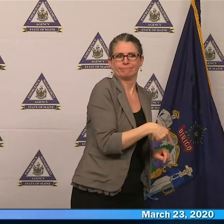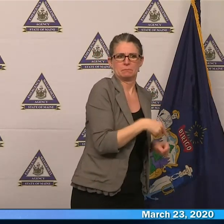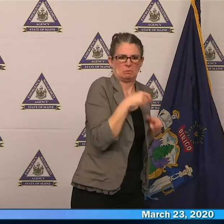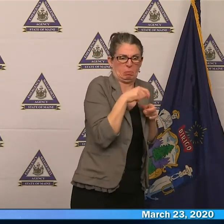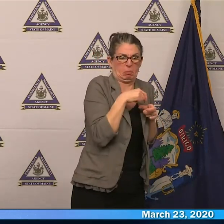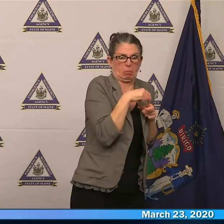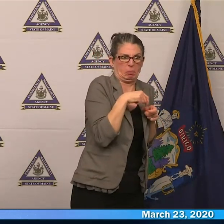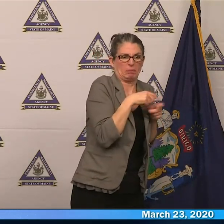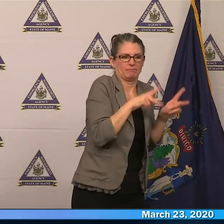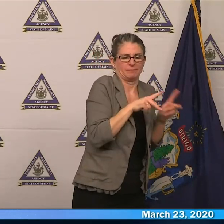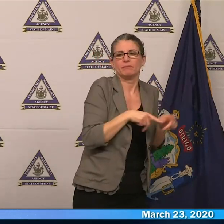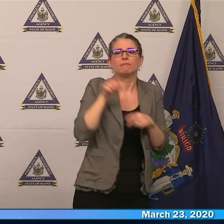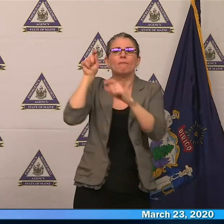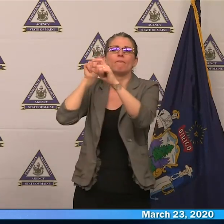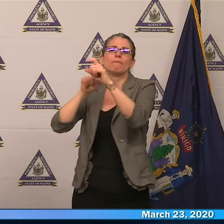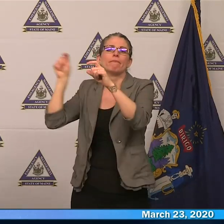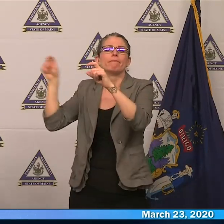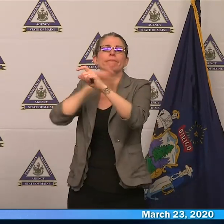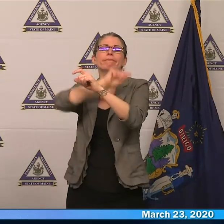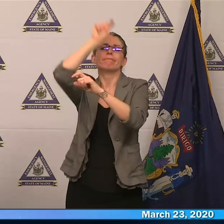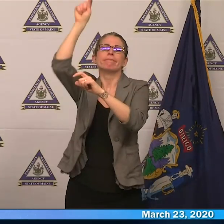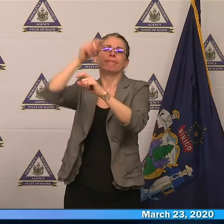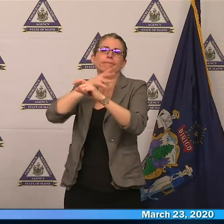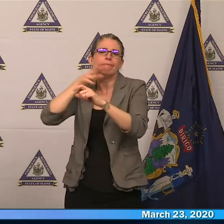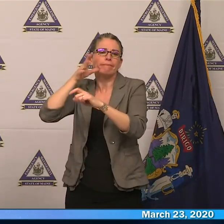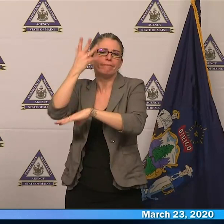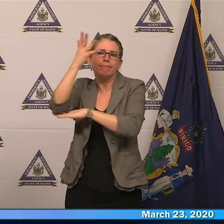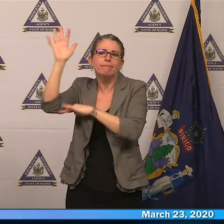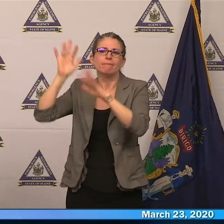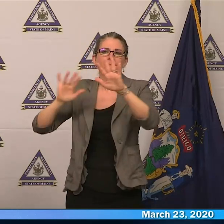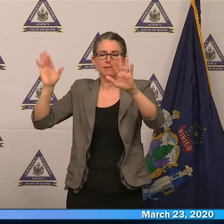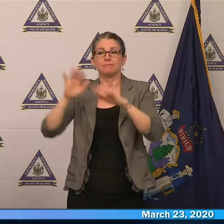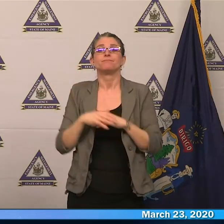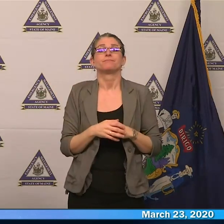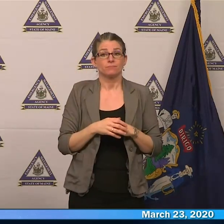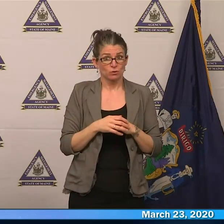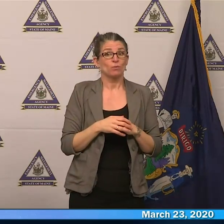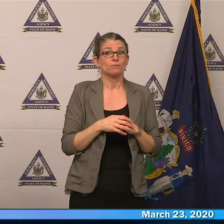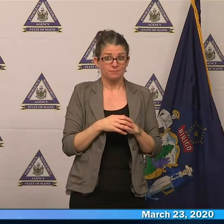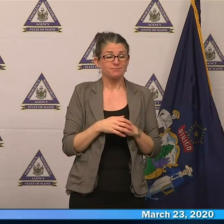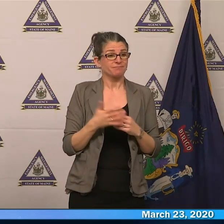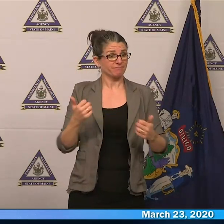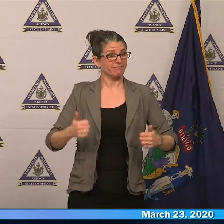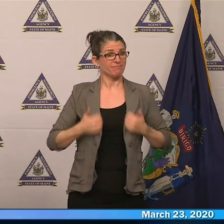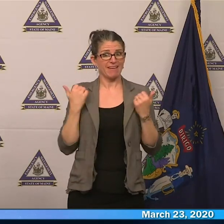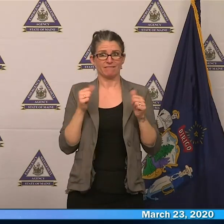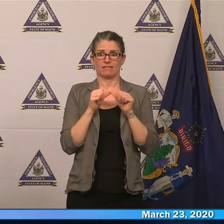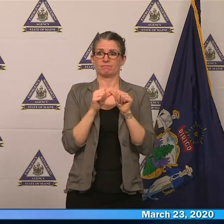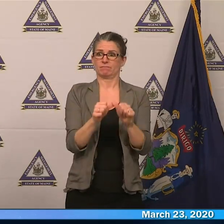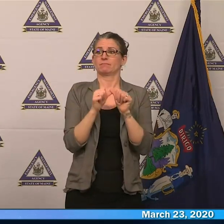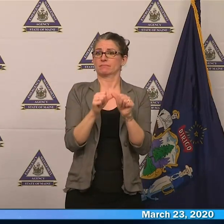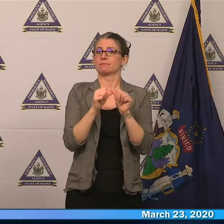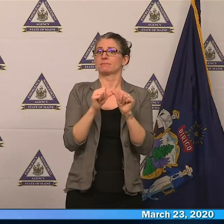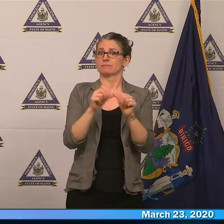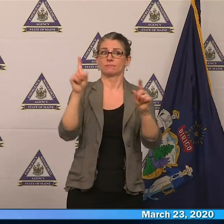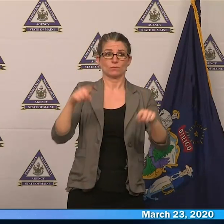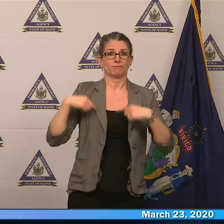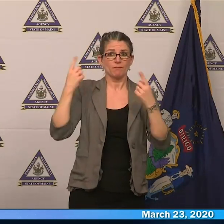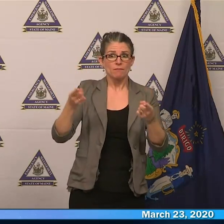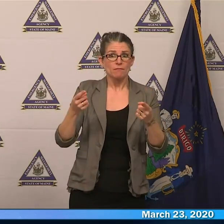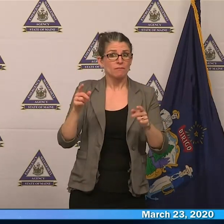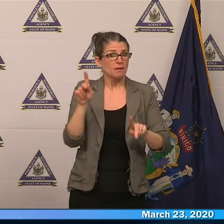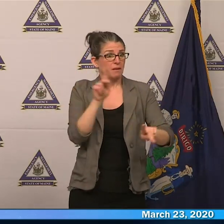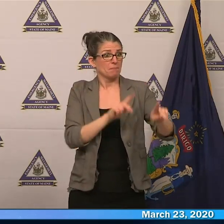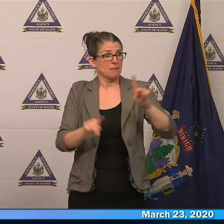Life has to go on, and in particular, the medical system has to continue. For example, right now, there's a shortage of blood in